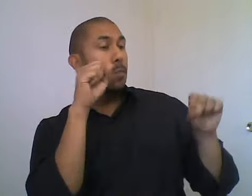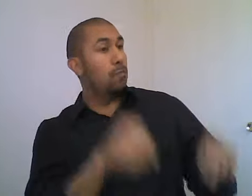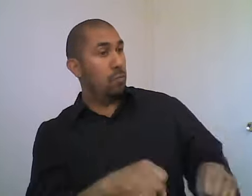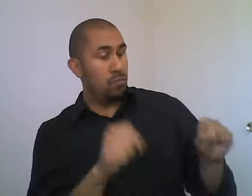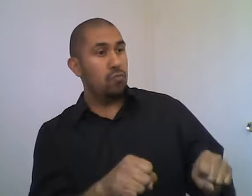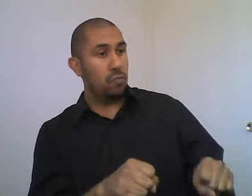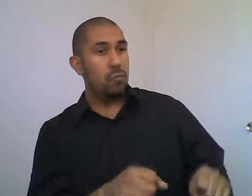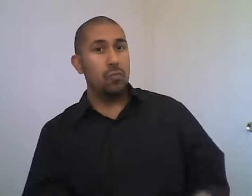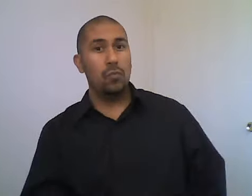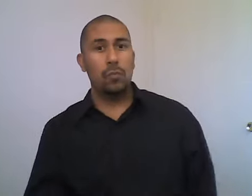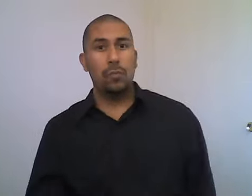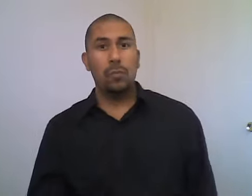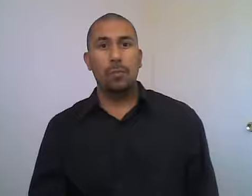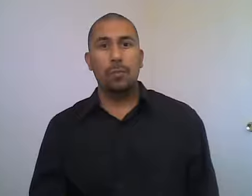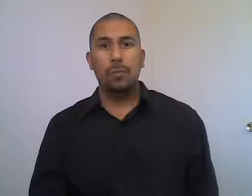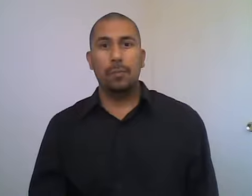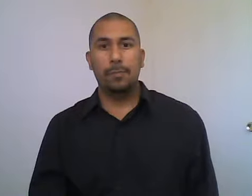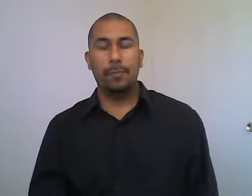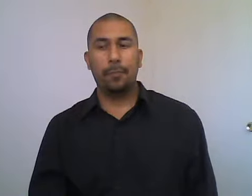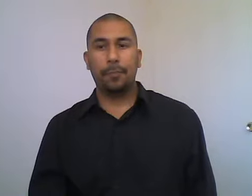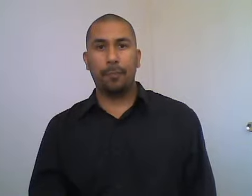I can only get within 35 degrees of the prevailing wind.